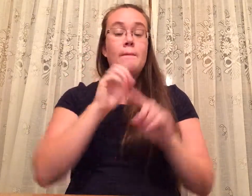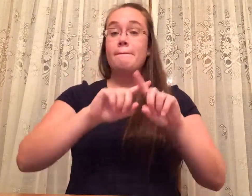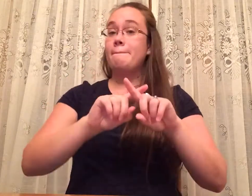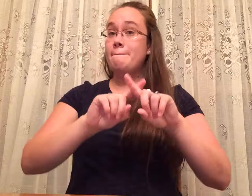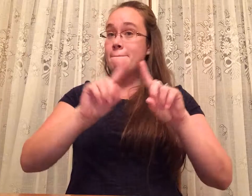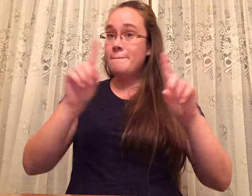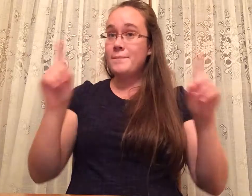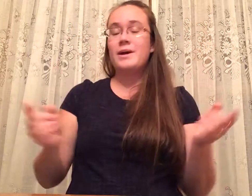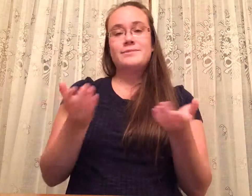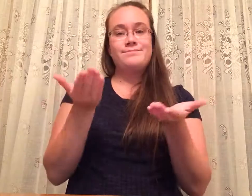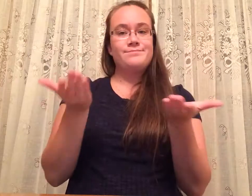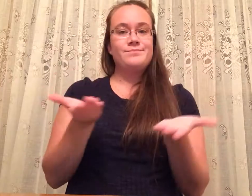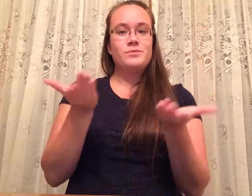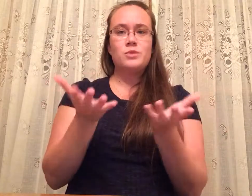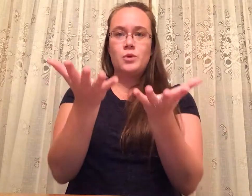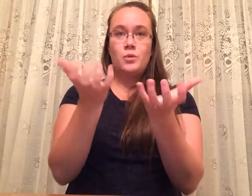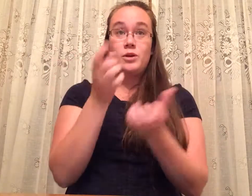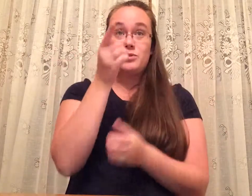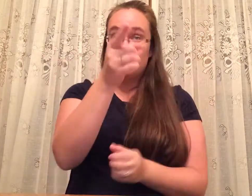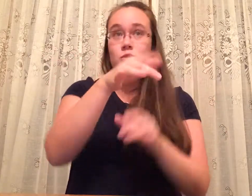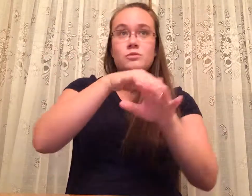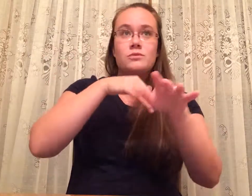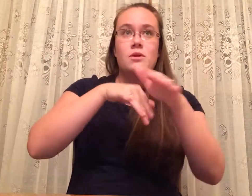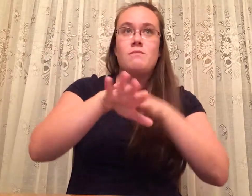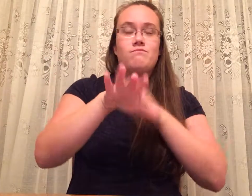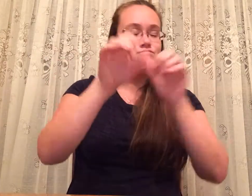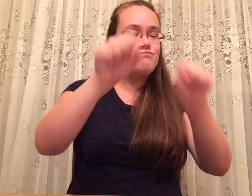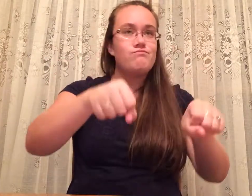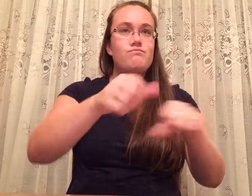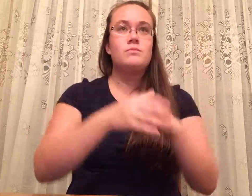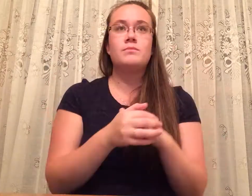and Endoscopy Center, we want to make it as comfortable for you as possible. We want you better,